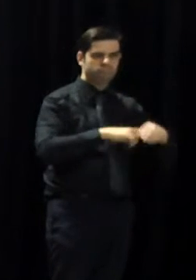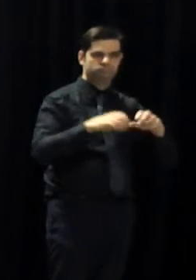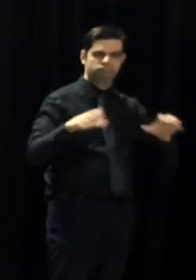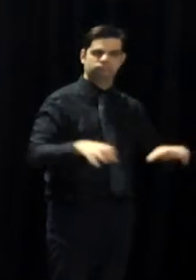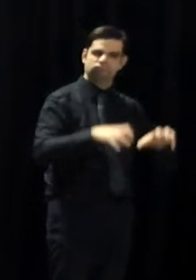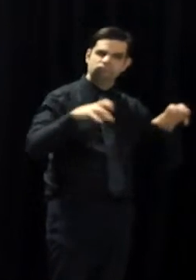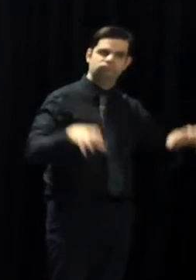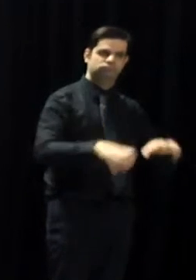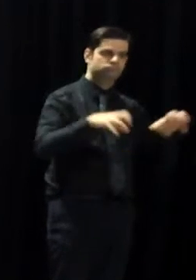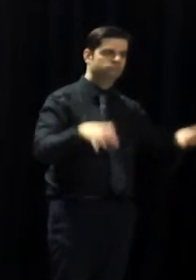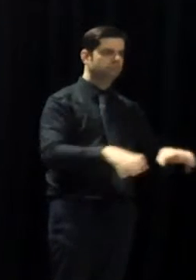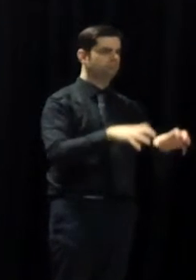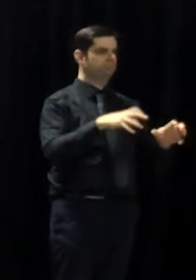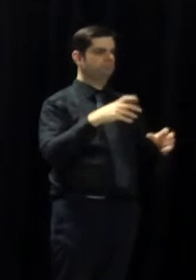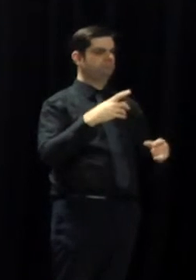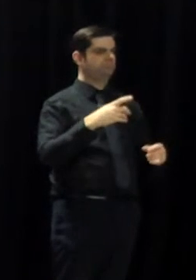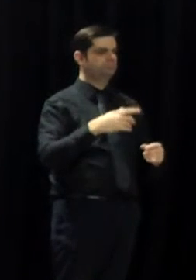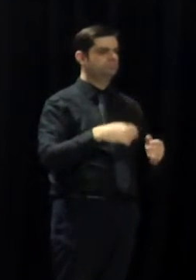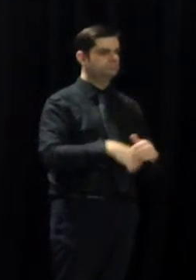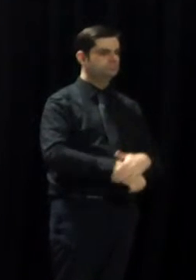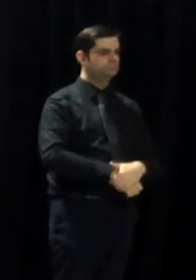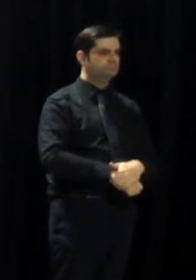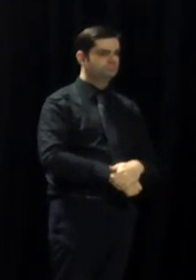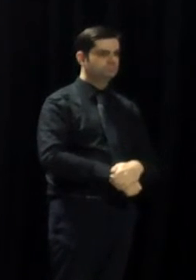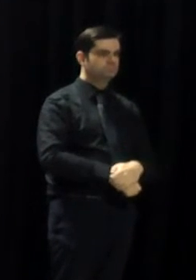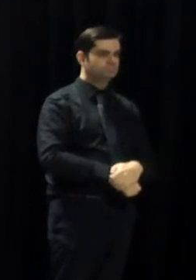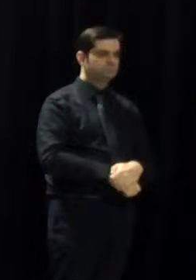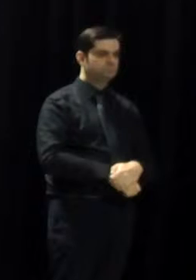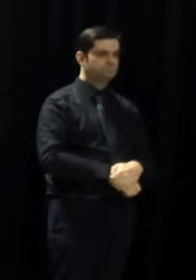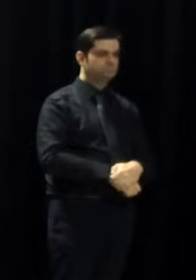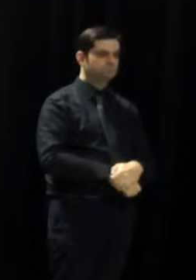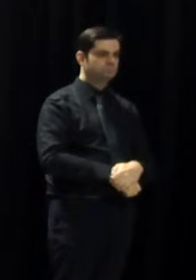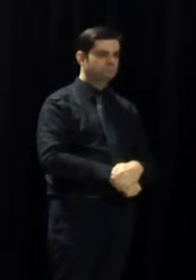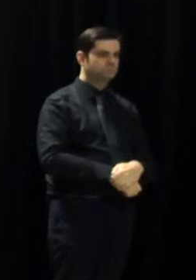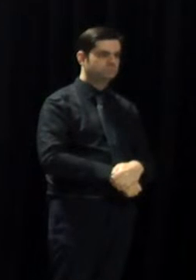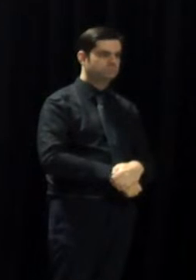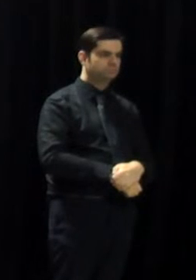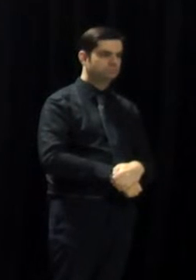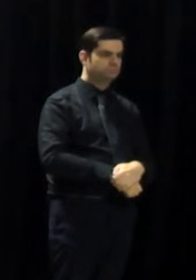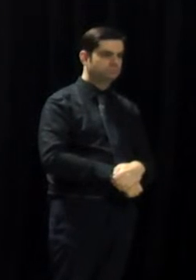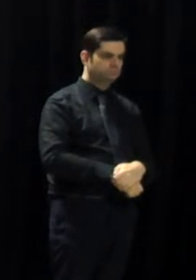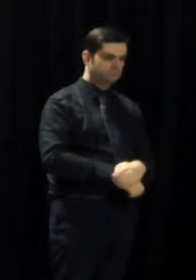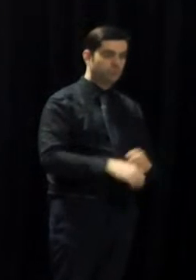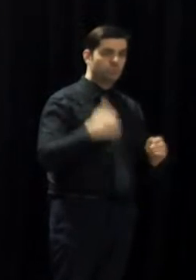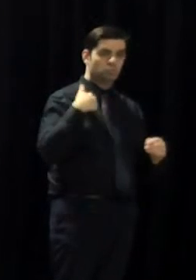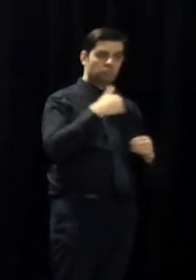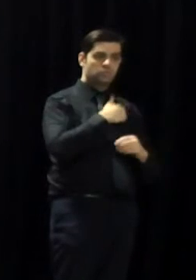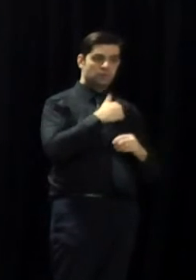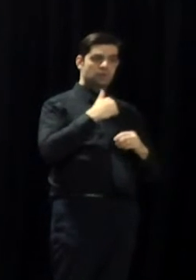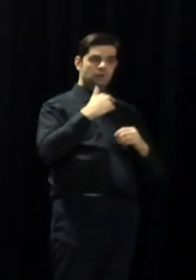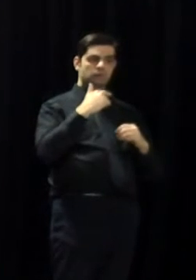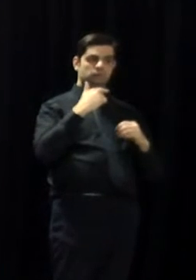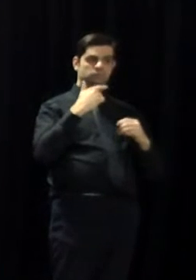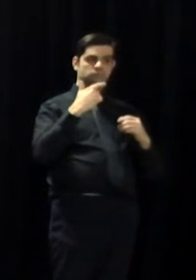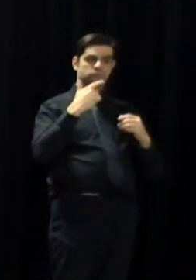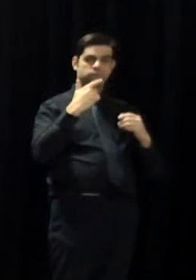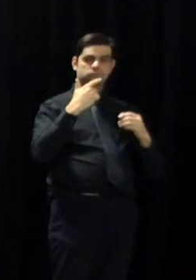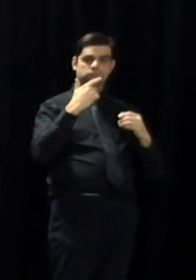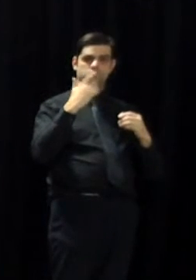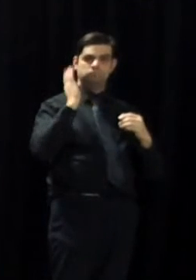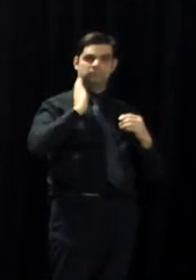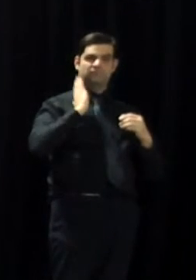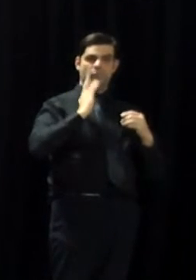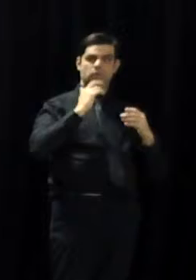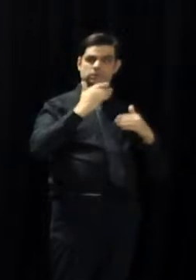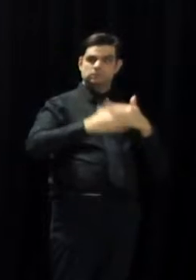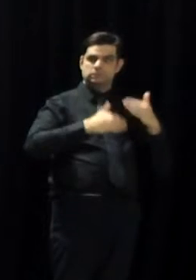contact tracing early on. The state system got up and running. They started getting very good. Now, just like everything else, they're getting